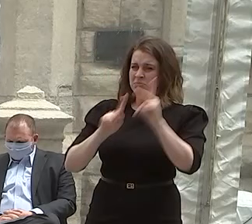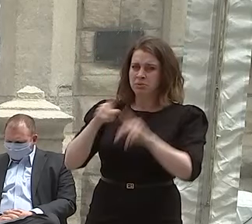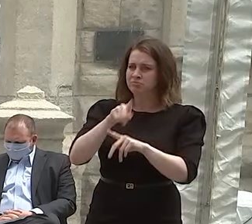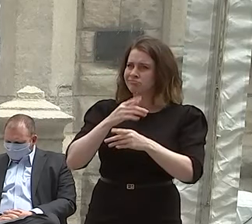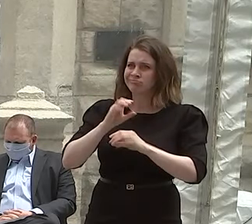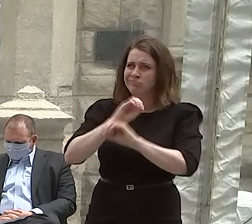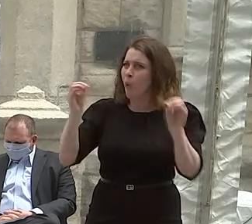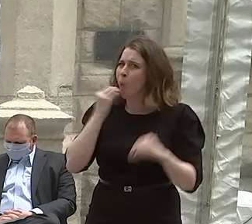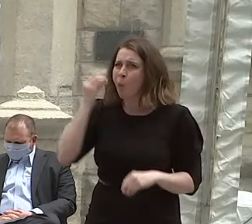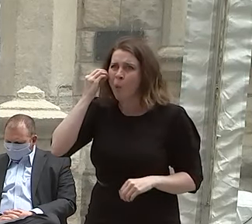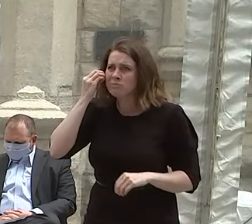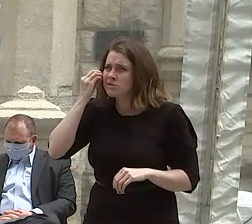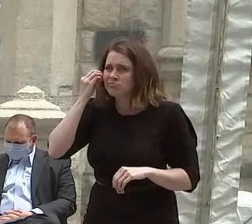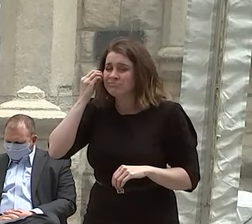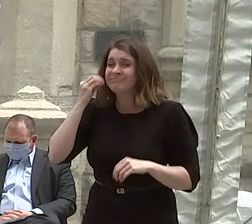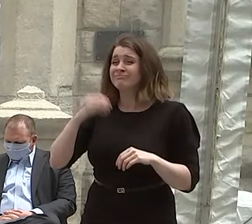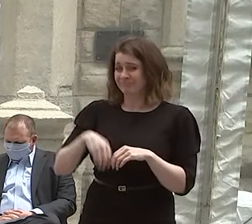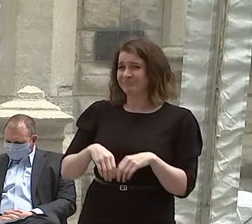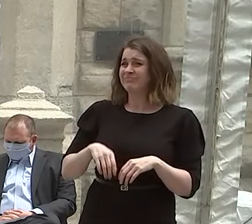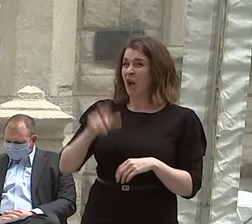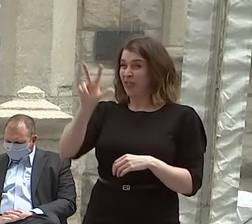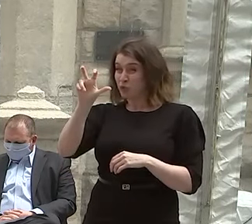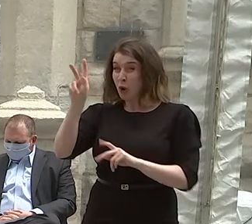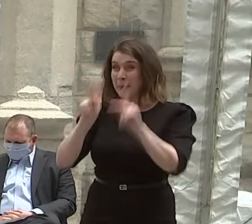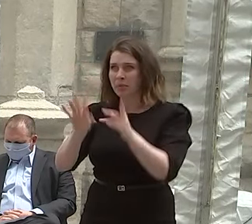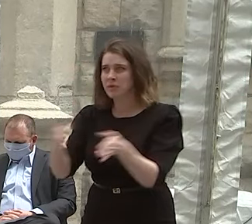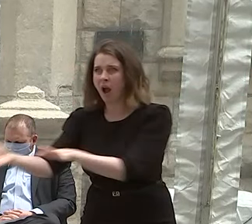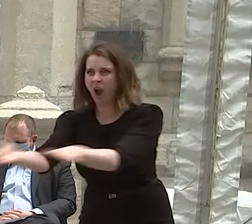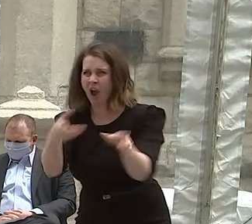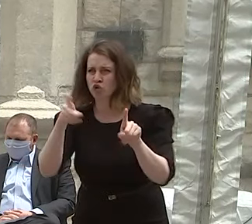homeless and at least 300 people dead.